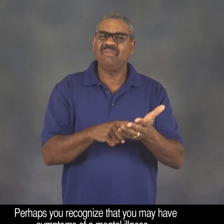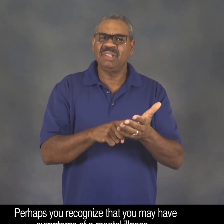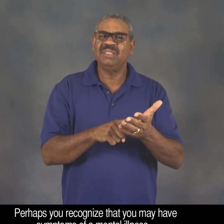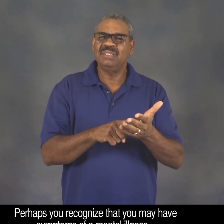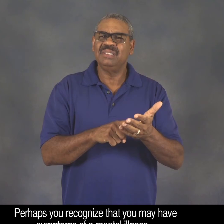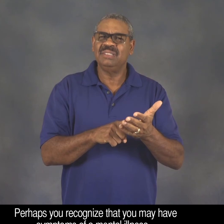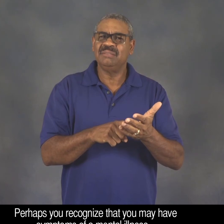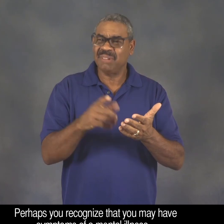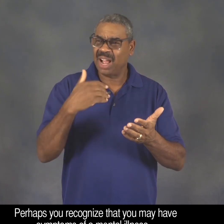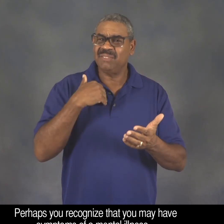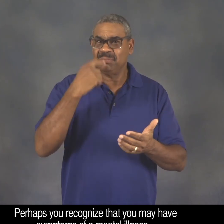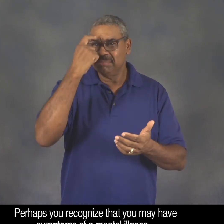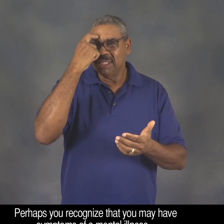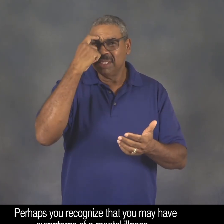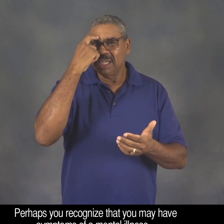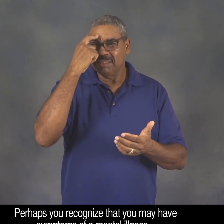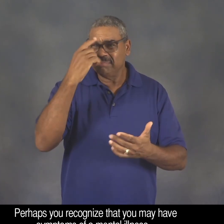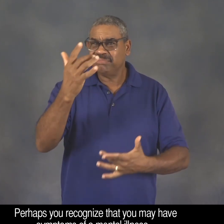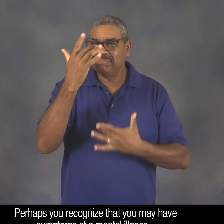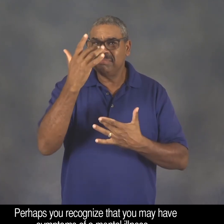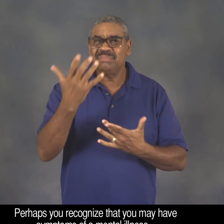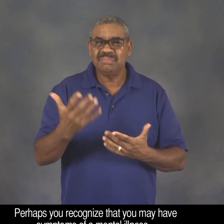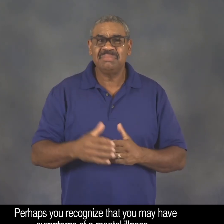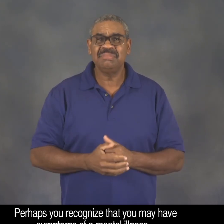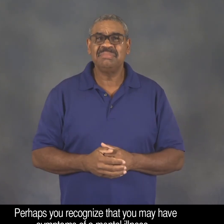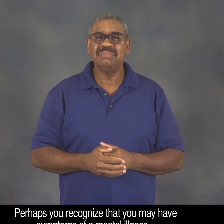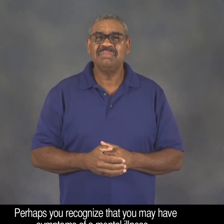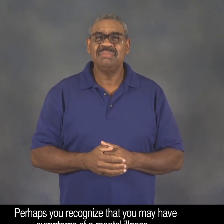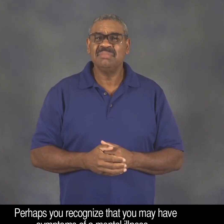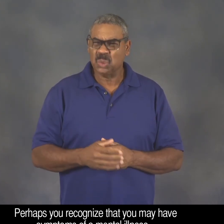Perhaps you recognize that you may have symptoms of a mental illness.